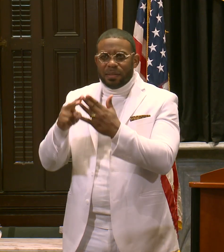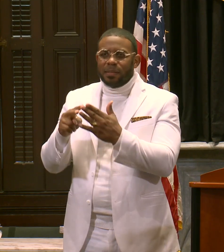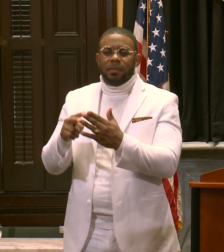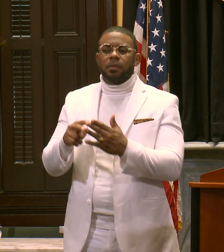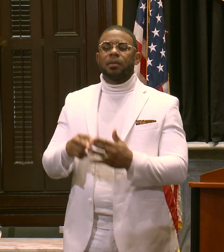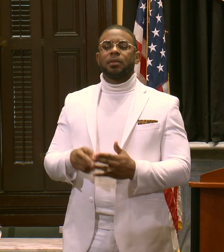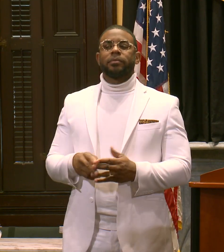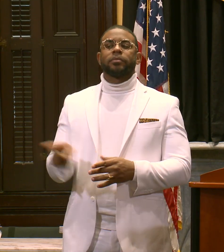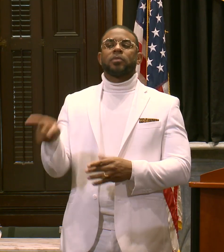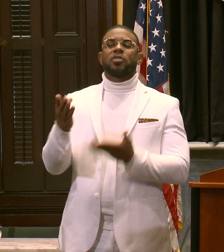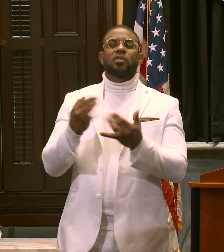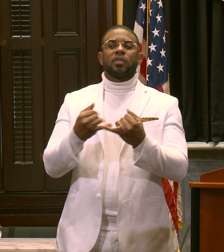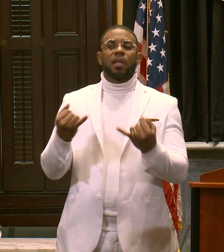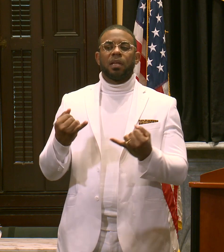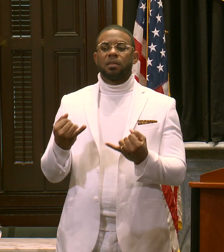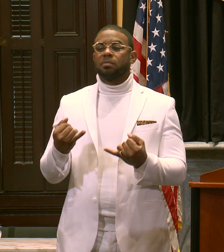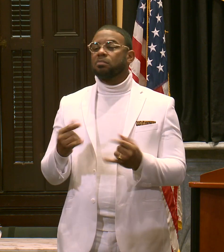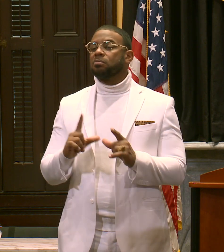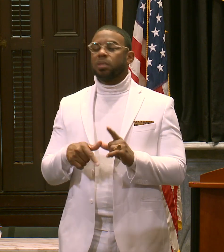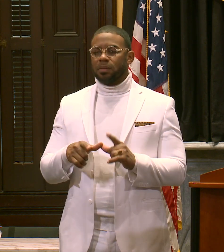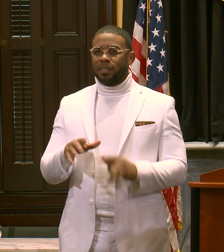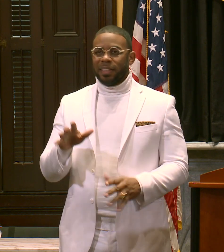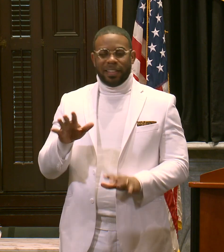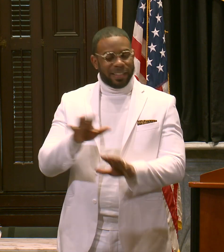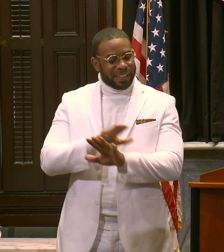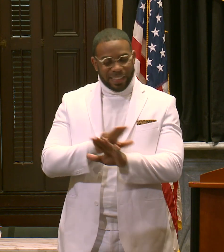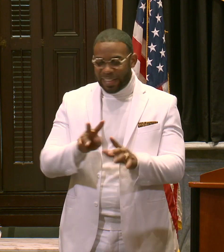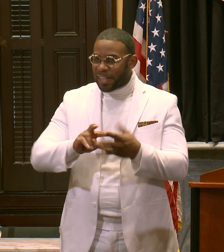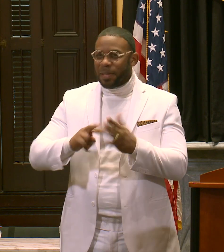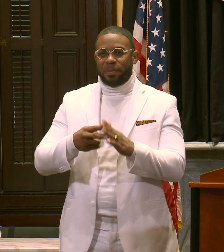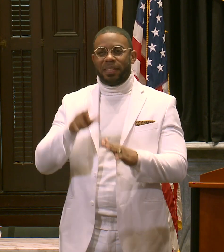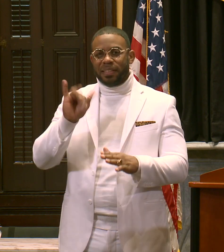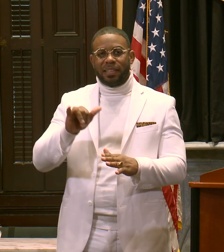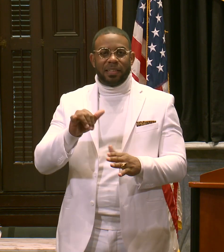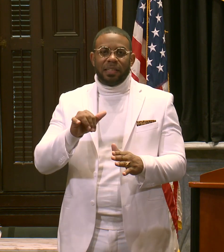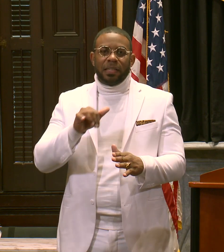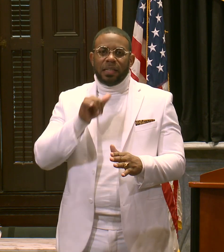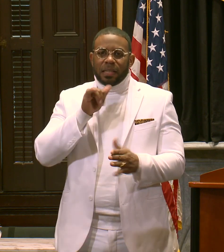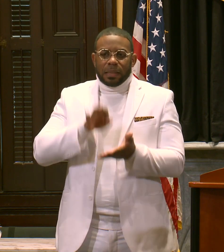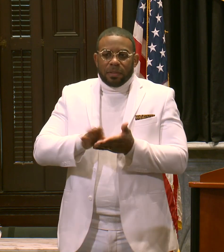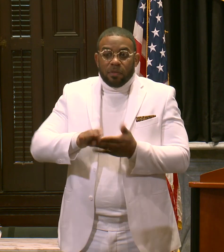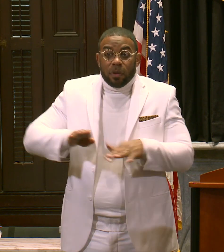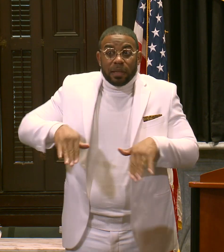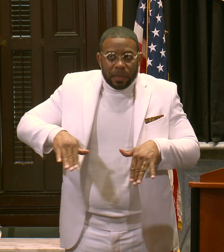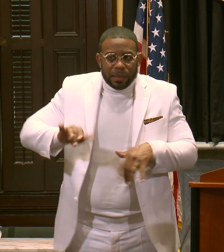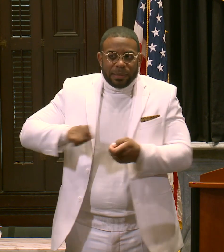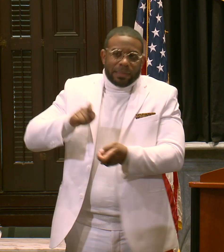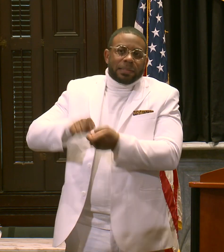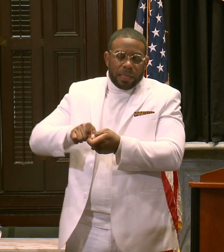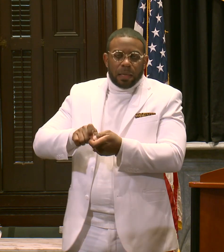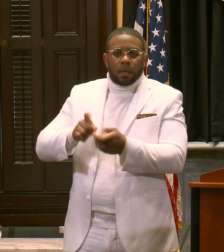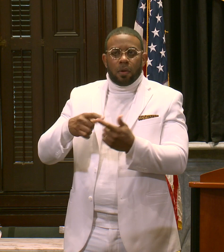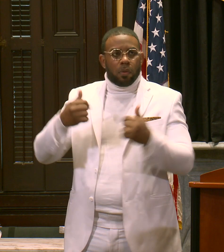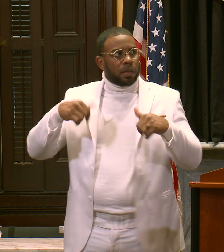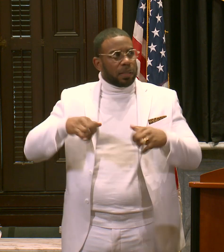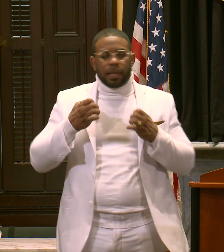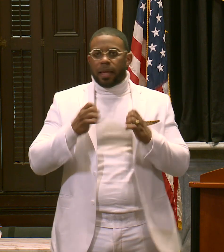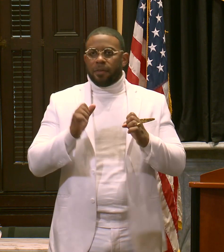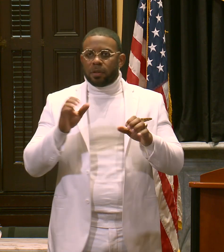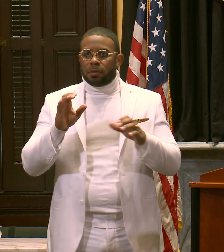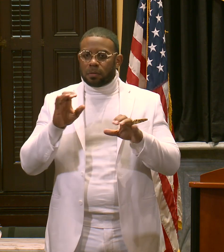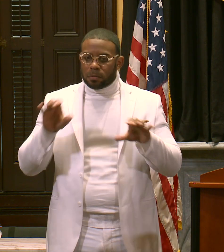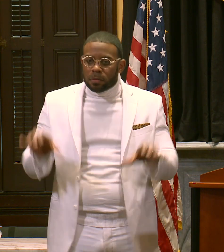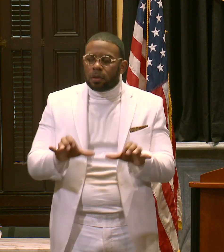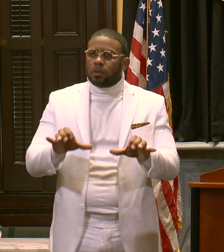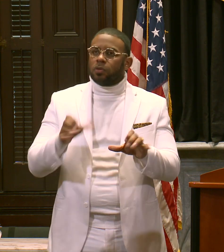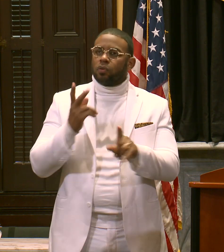not mean that those service lines are in fact lead. It simply means that it is unaccounted for, which is exactly what this effort is designed